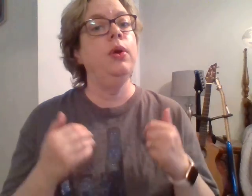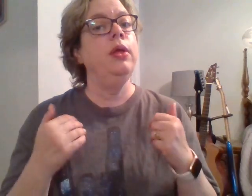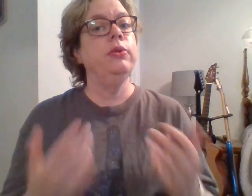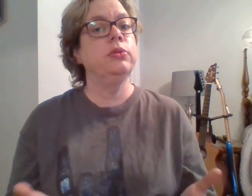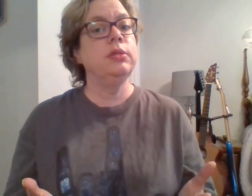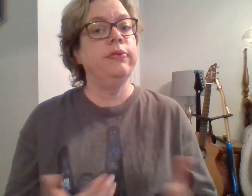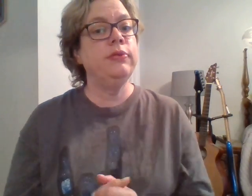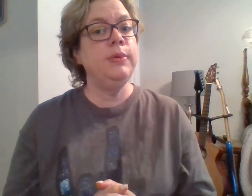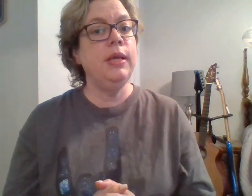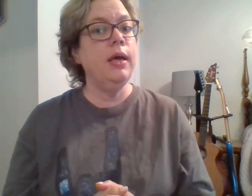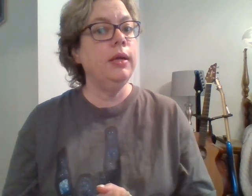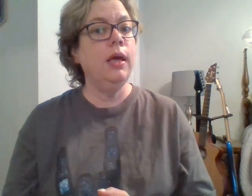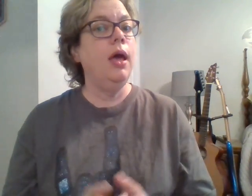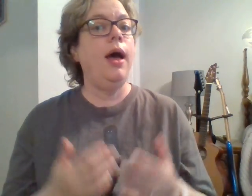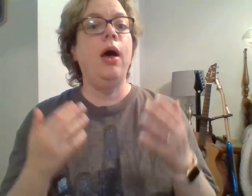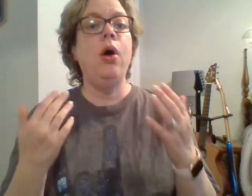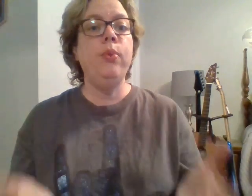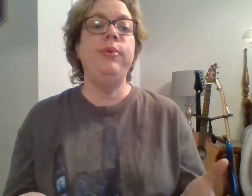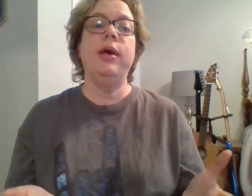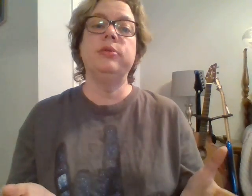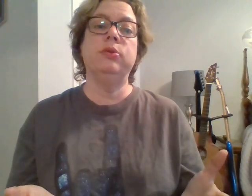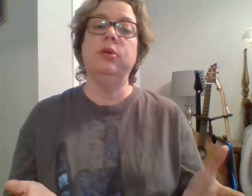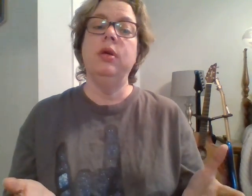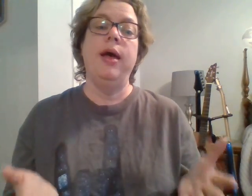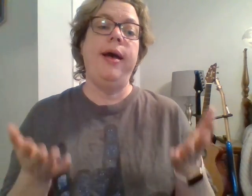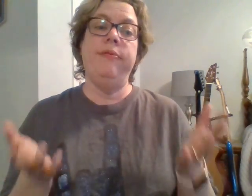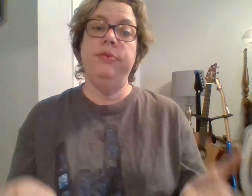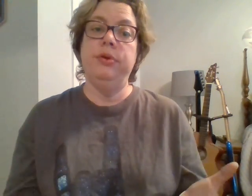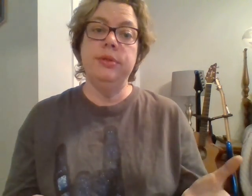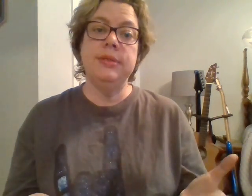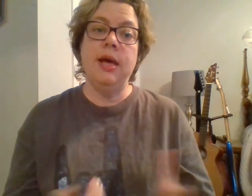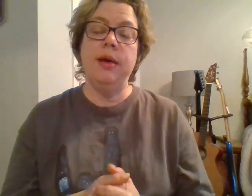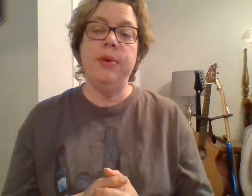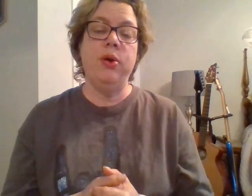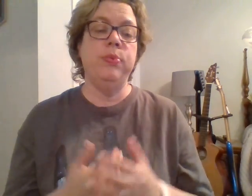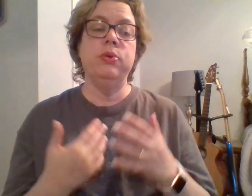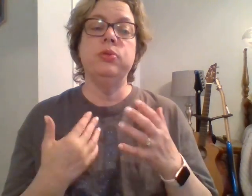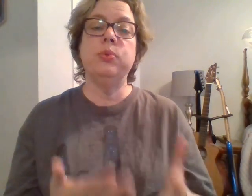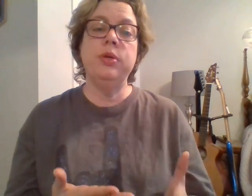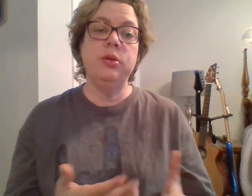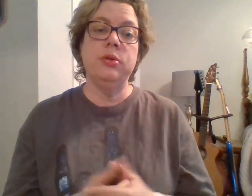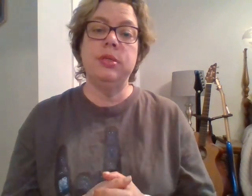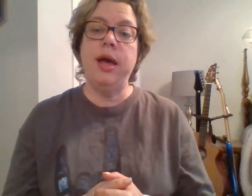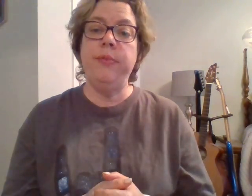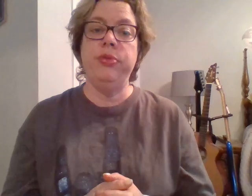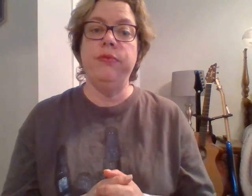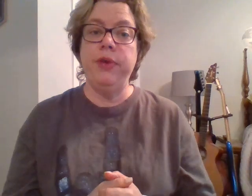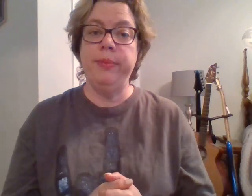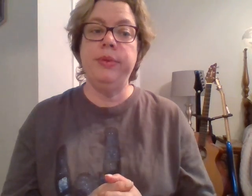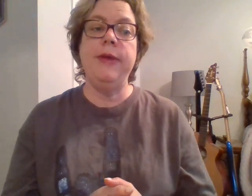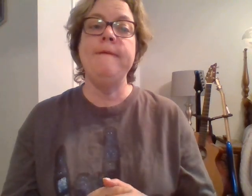there's stuff to be done. I hope you guys are having a good time. I hope you're enjoying your time with your family,